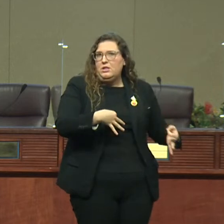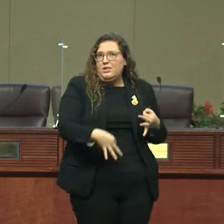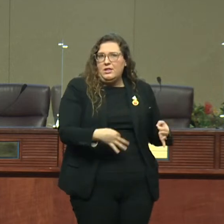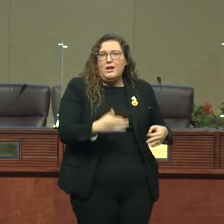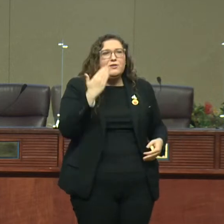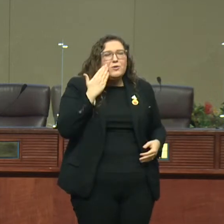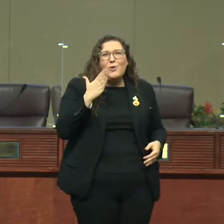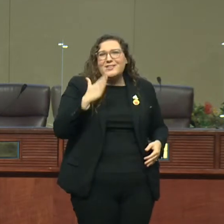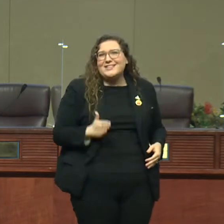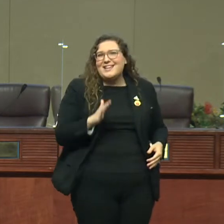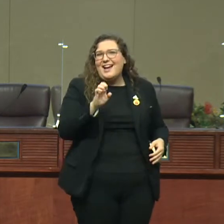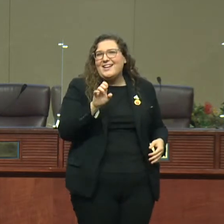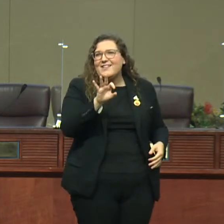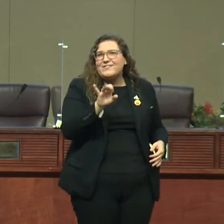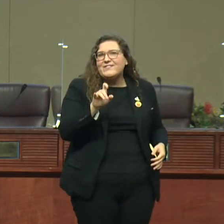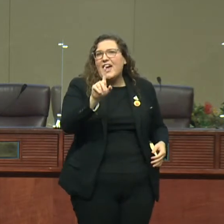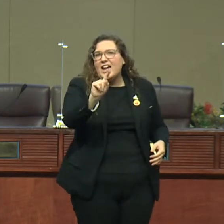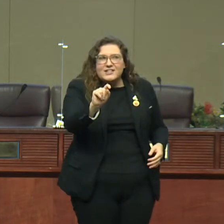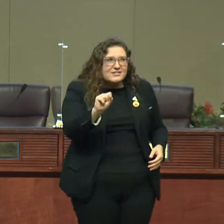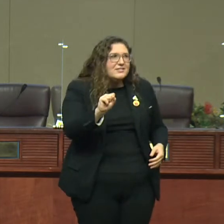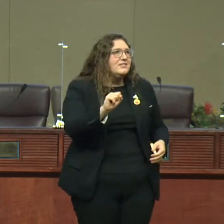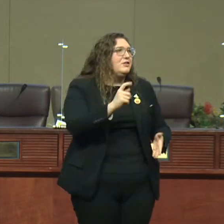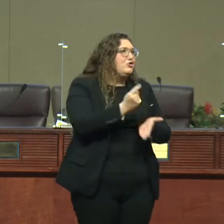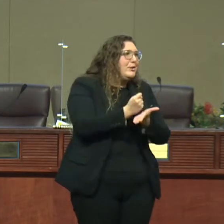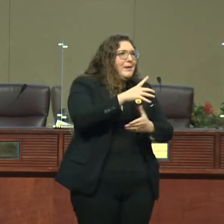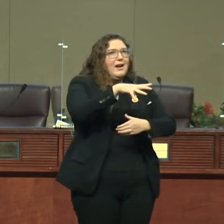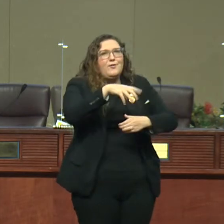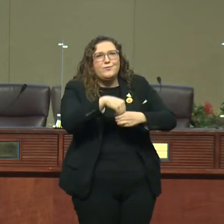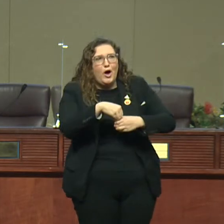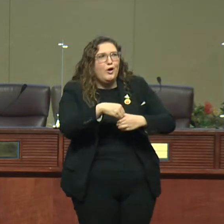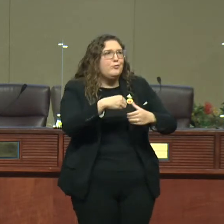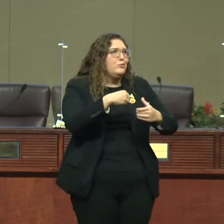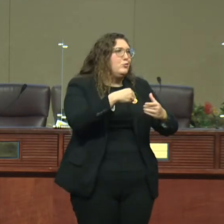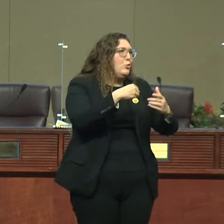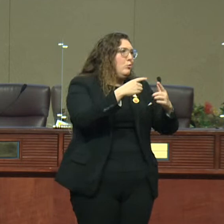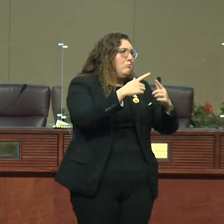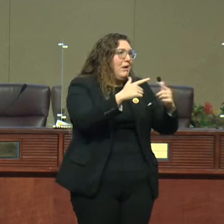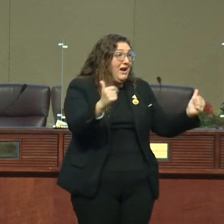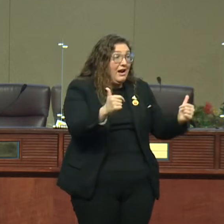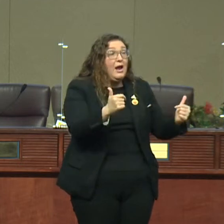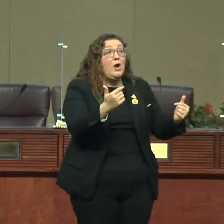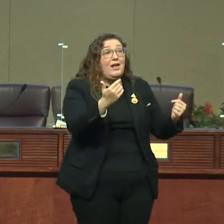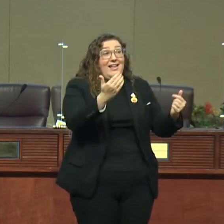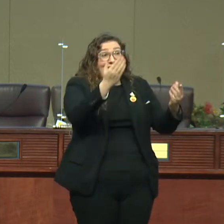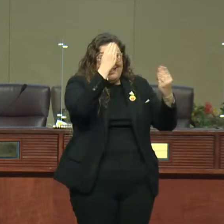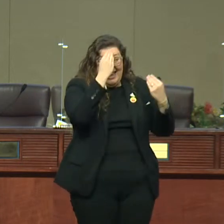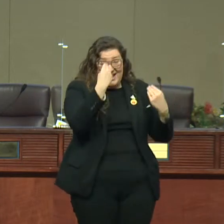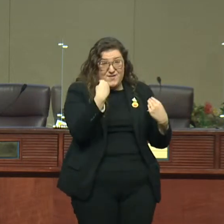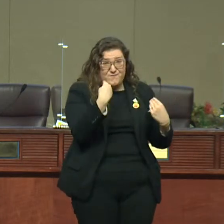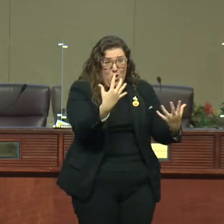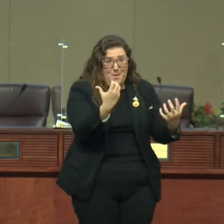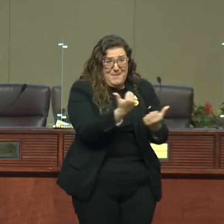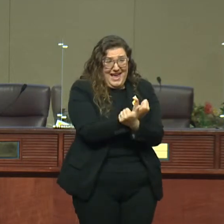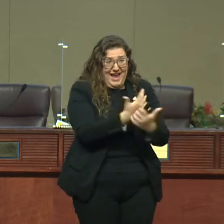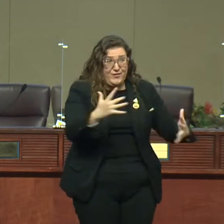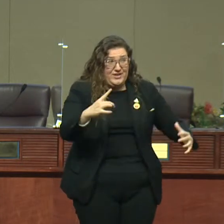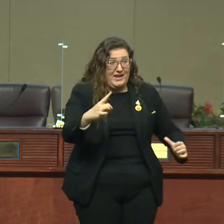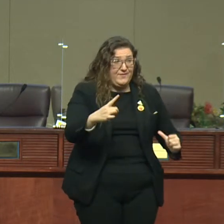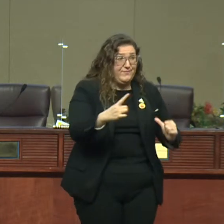being in the trial. And then the individual have to make a decision if they want to participate.